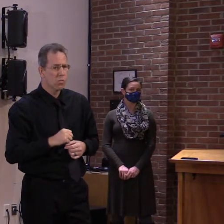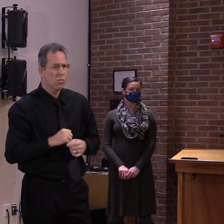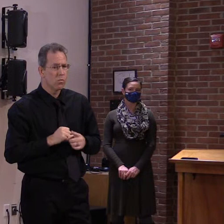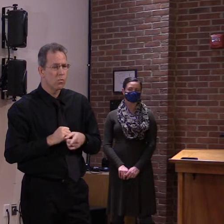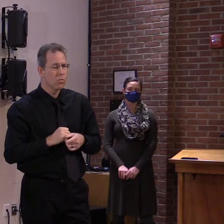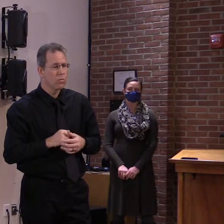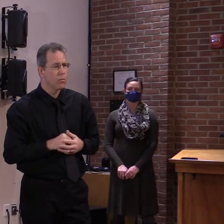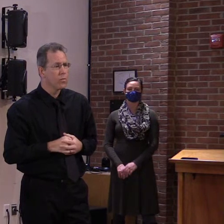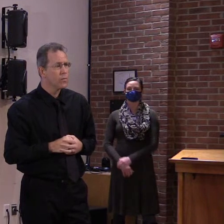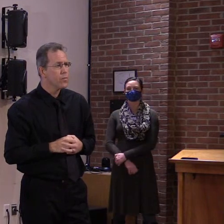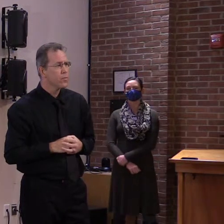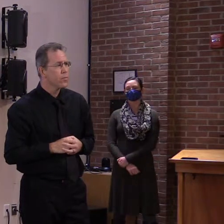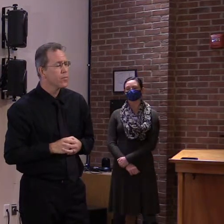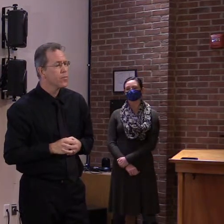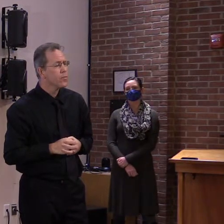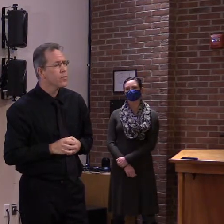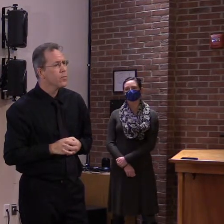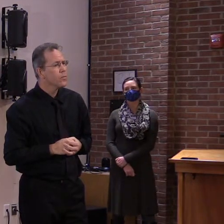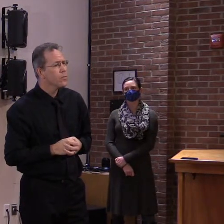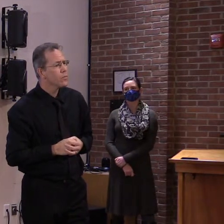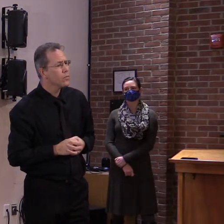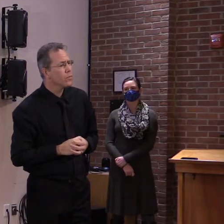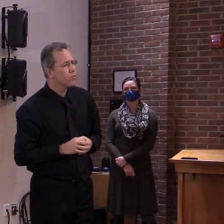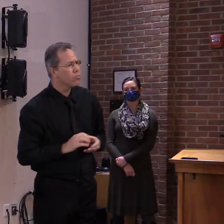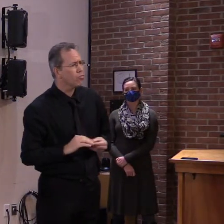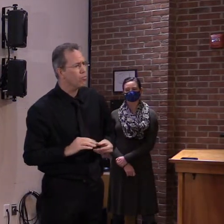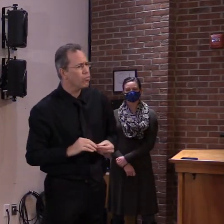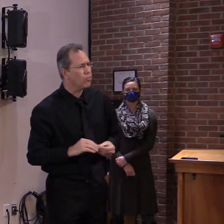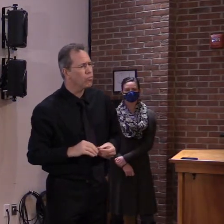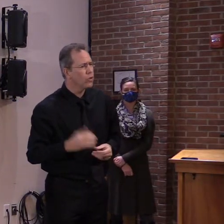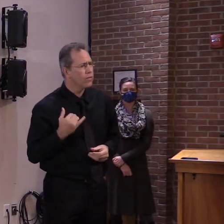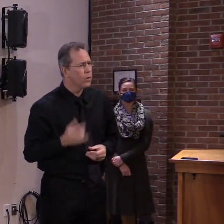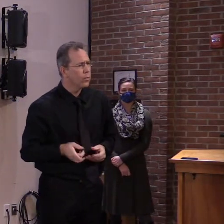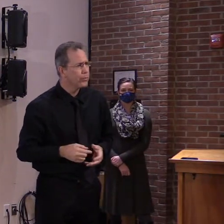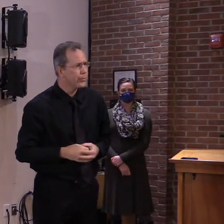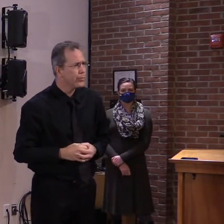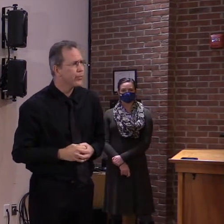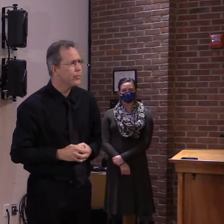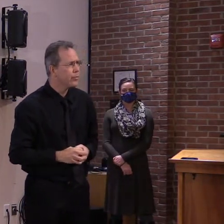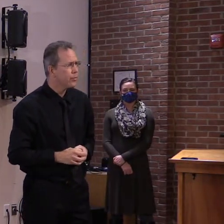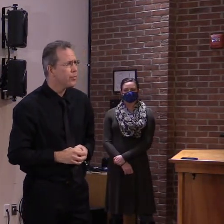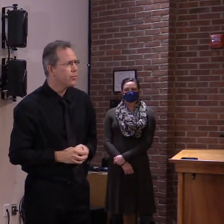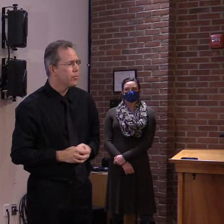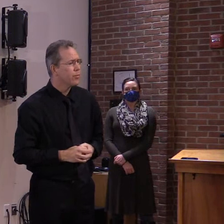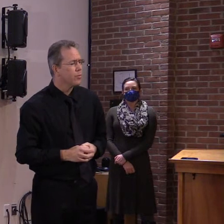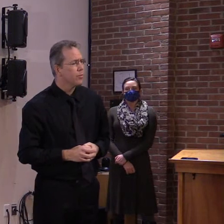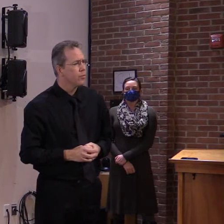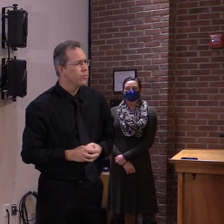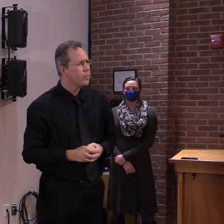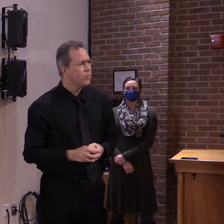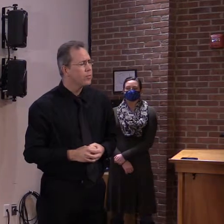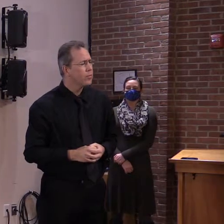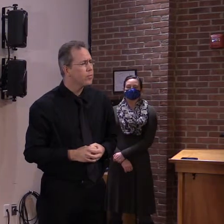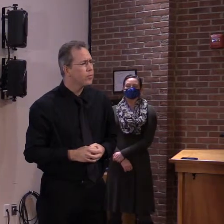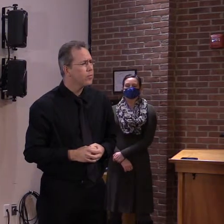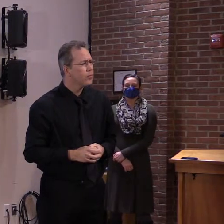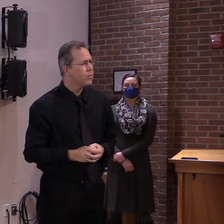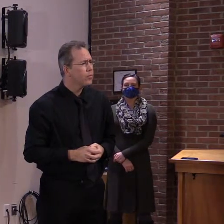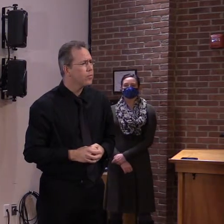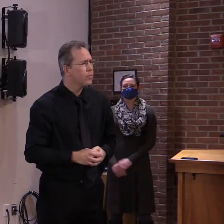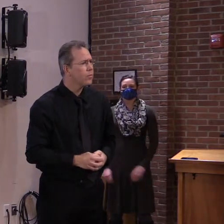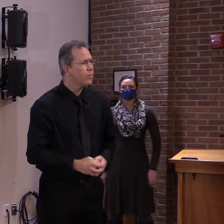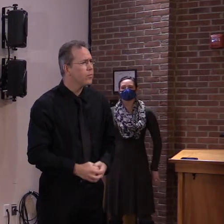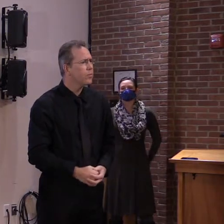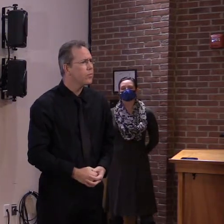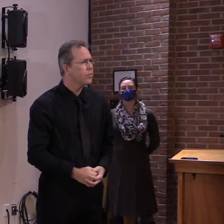Hello, this is another question about the vaccine. Given that it's